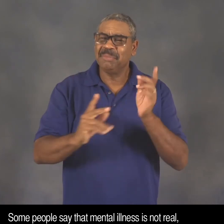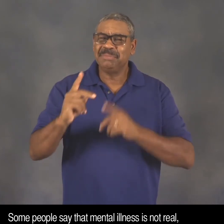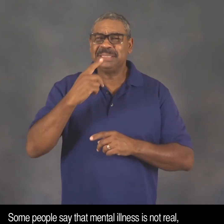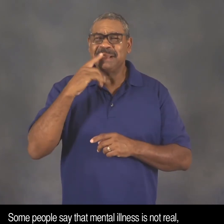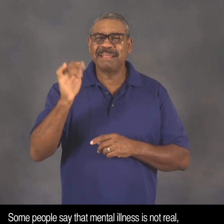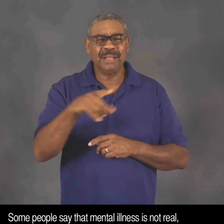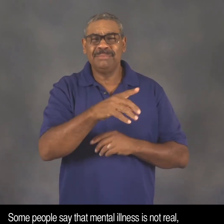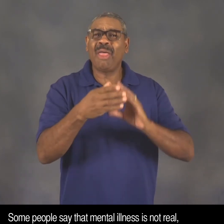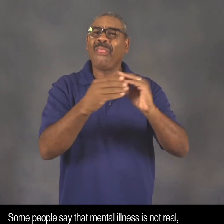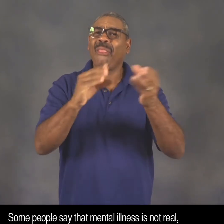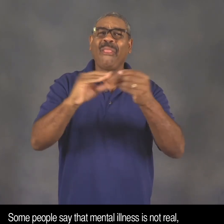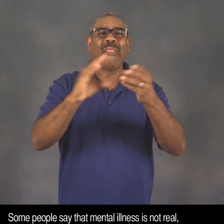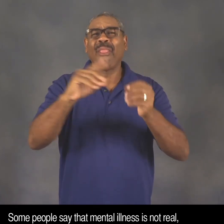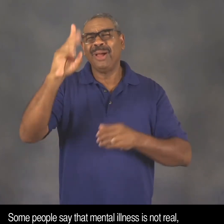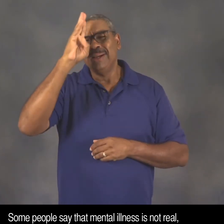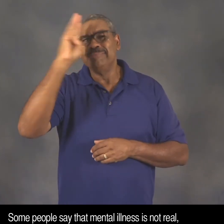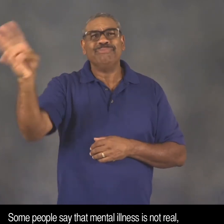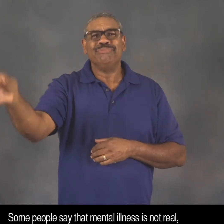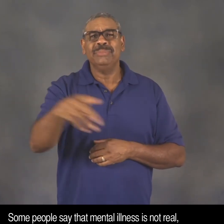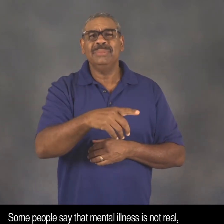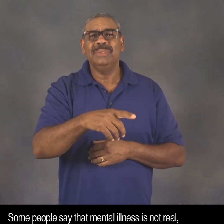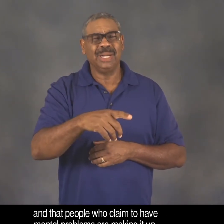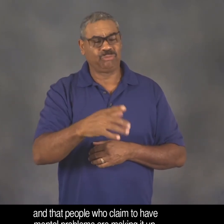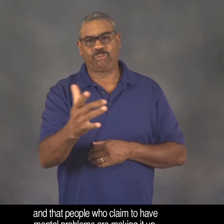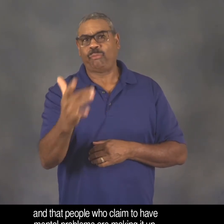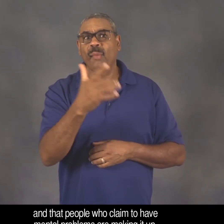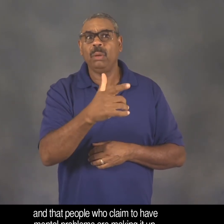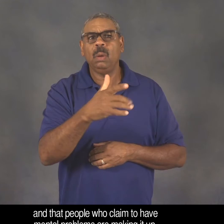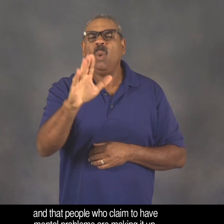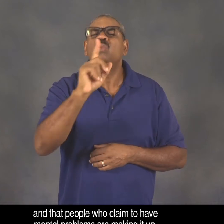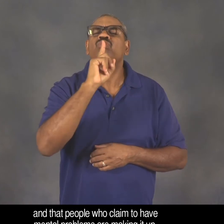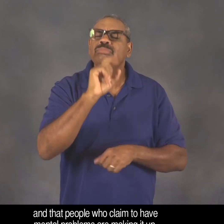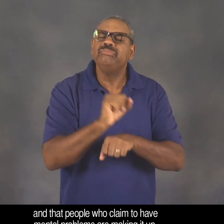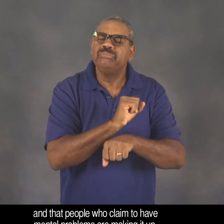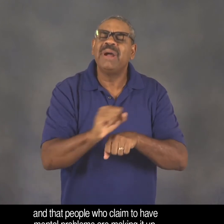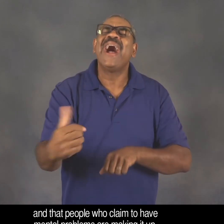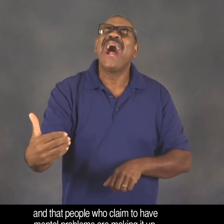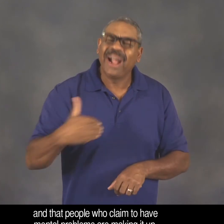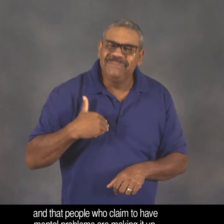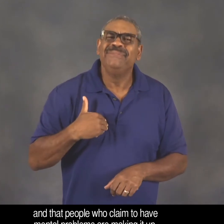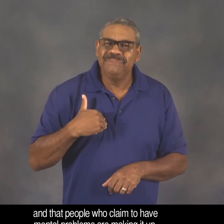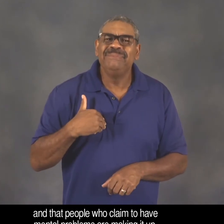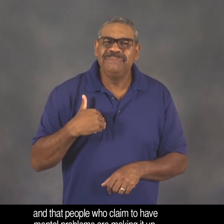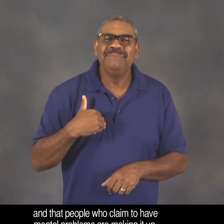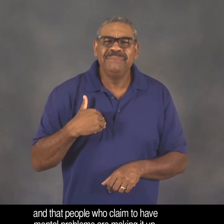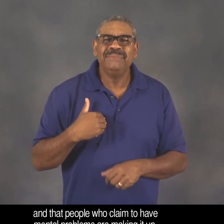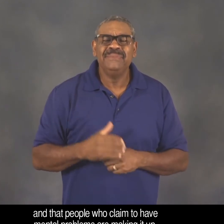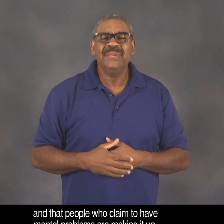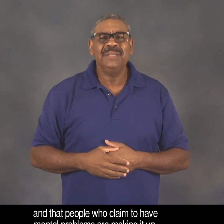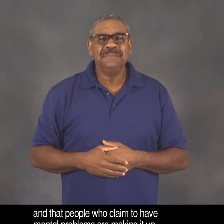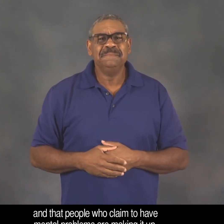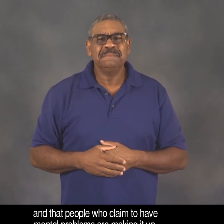Some people say that mental illness is not real, and that people who claim to have mental problems are making it up.